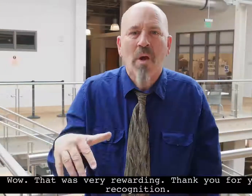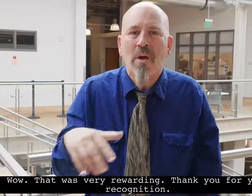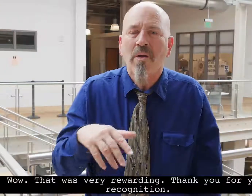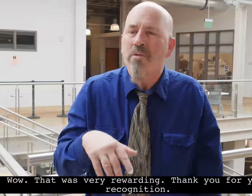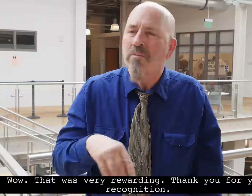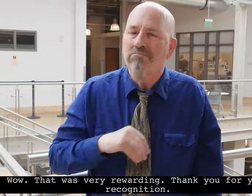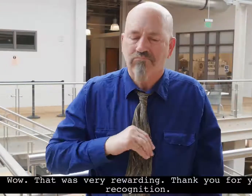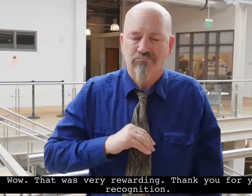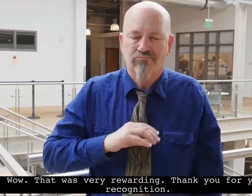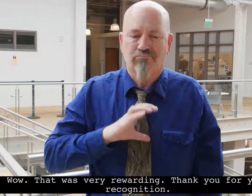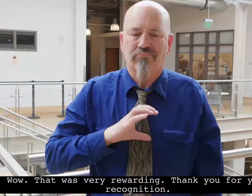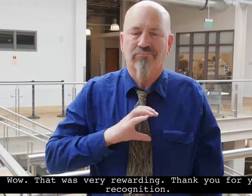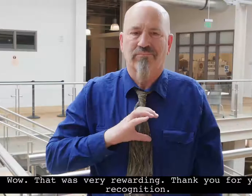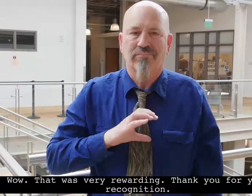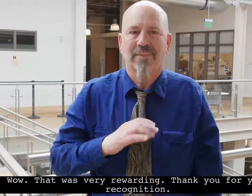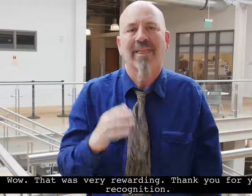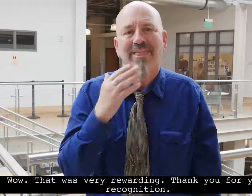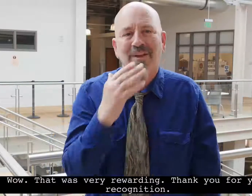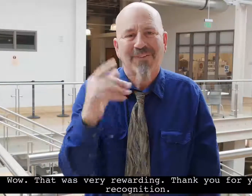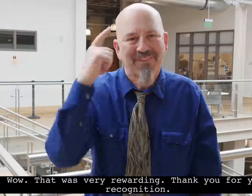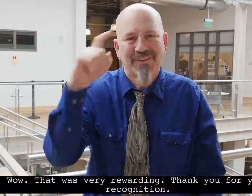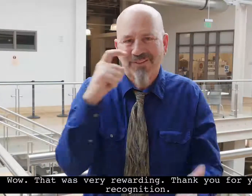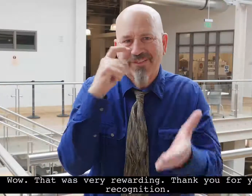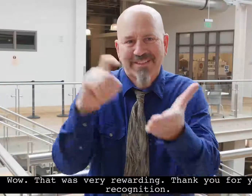Wow, that was very rewarding. Thank you for the recognition.